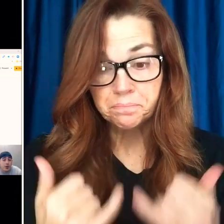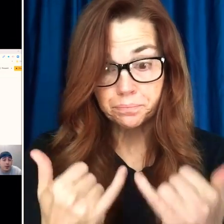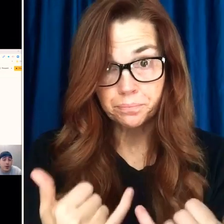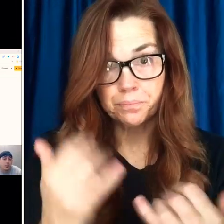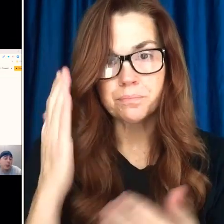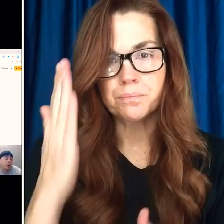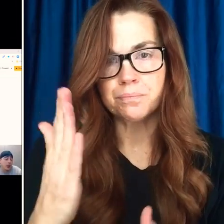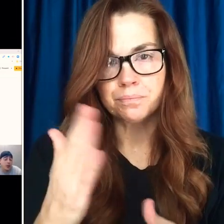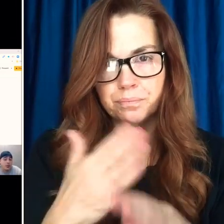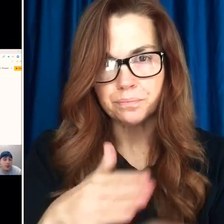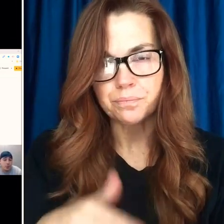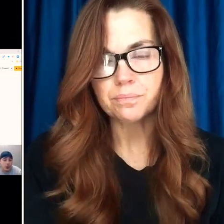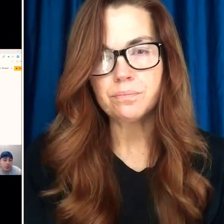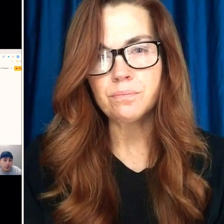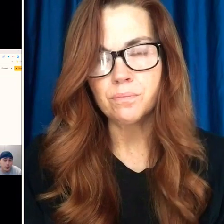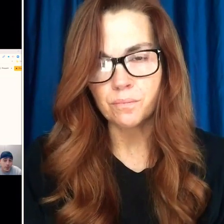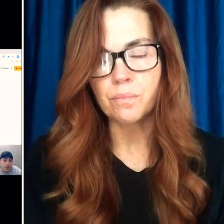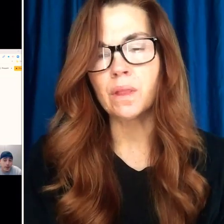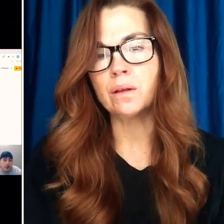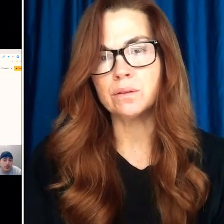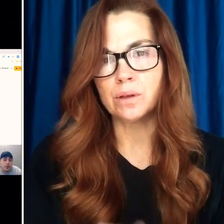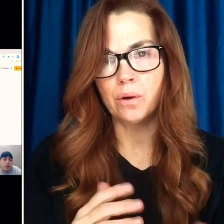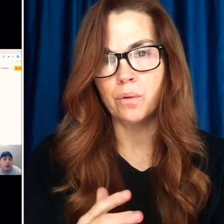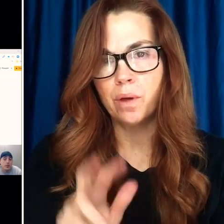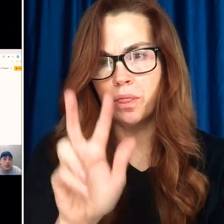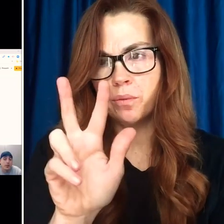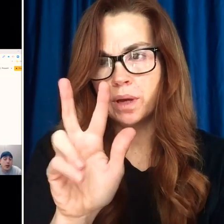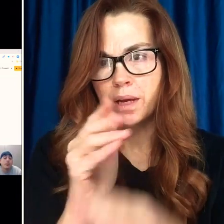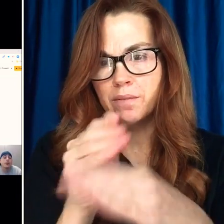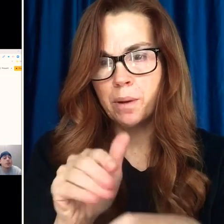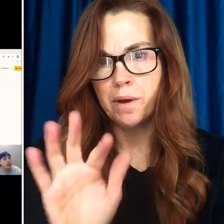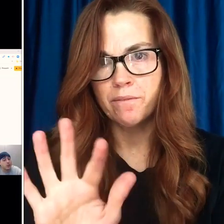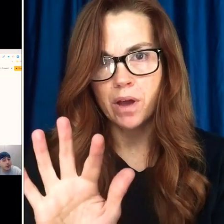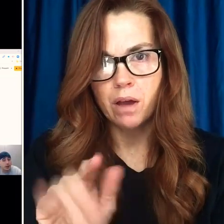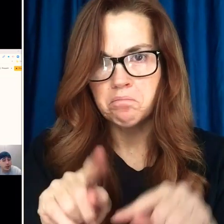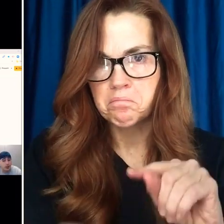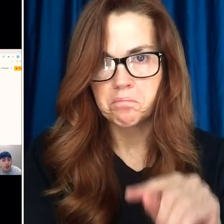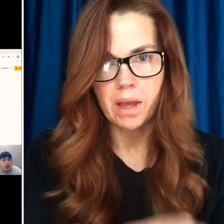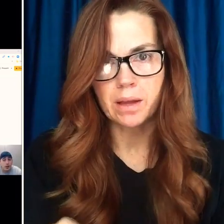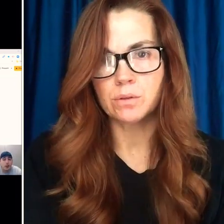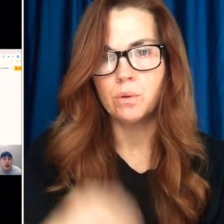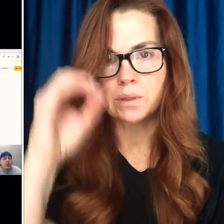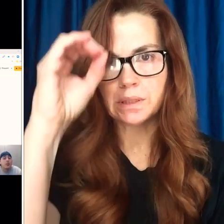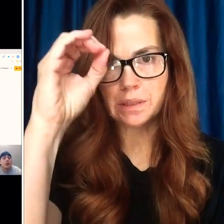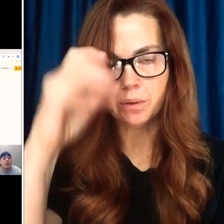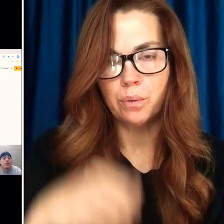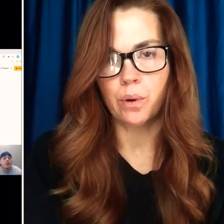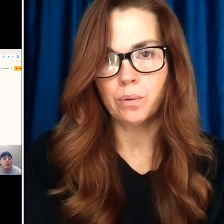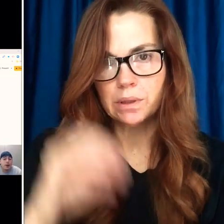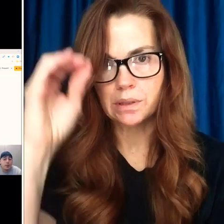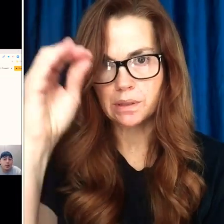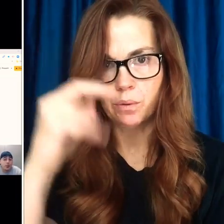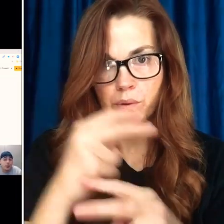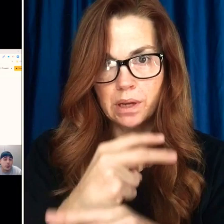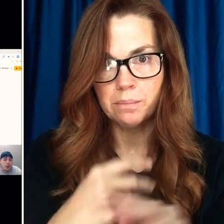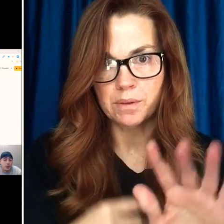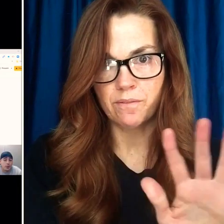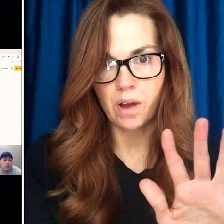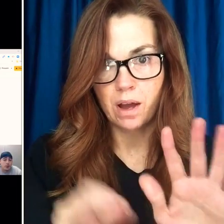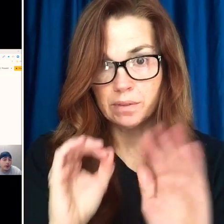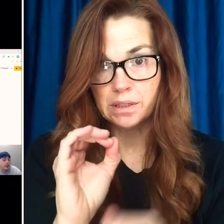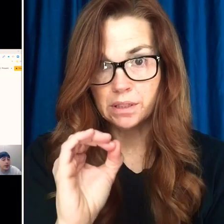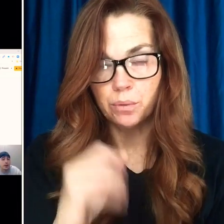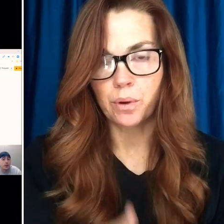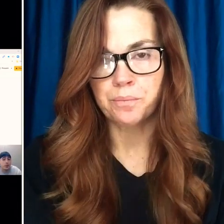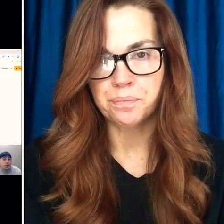decimals match up in our division problems. Okay, so now I'm going to start dividing. How many times does 5 go into 3?